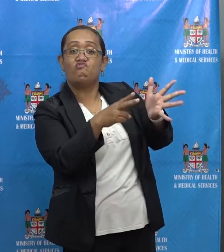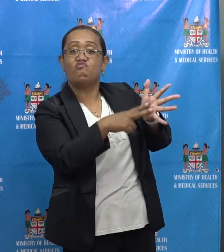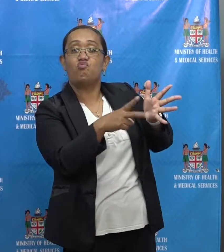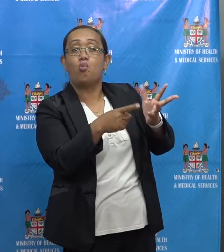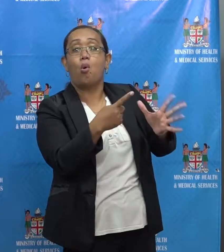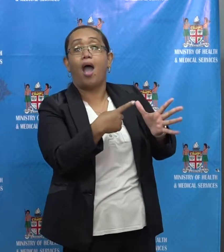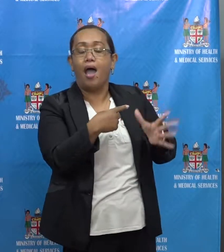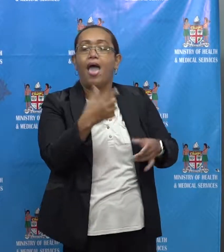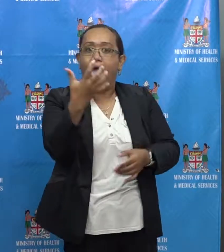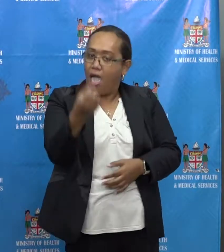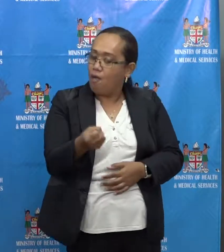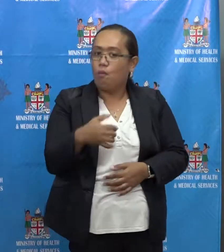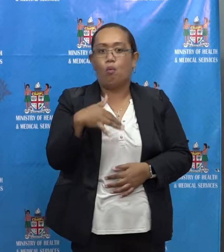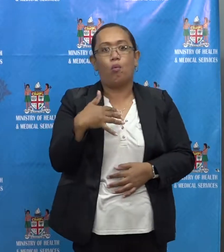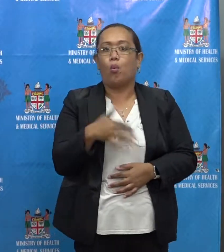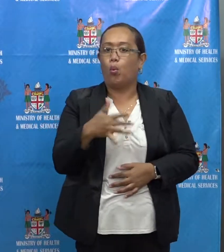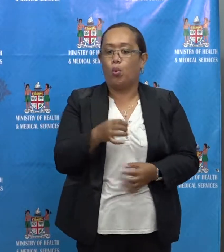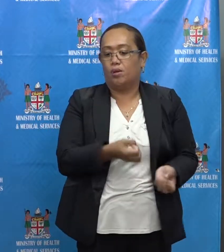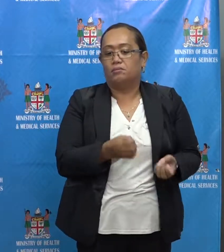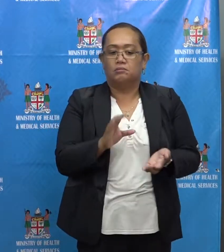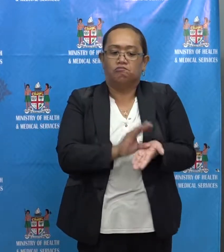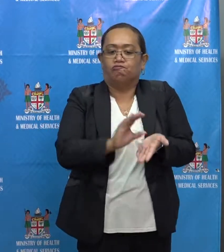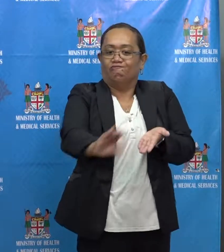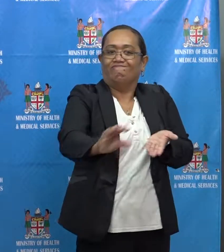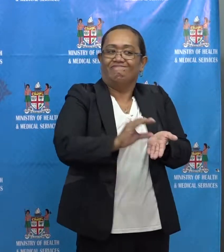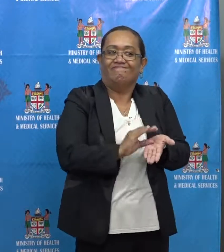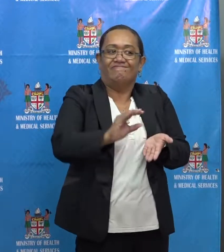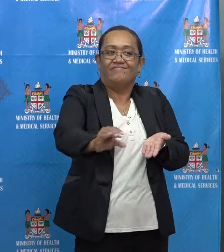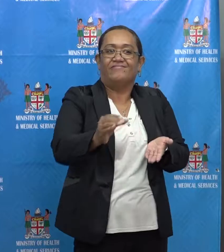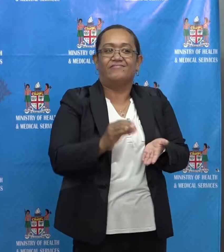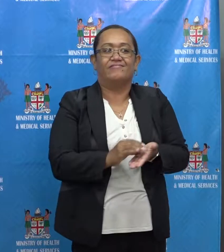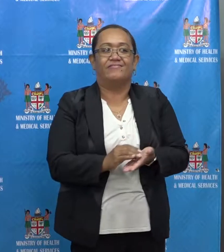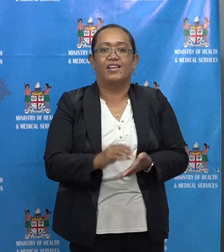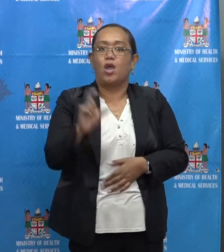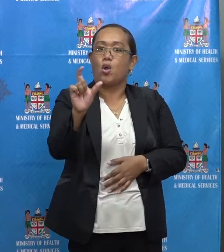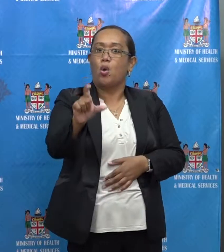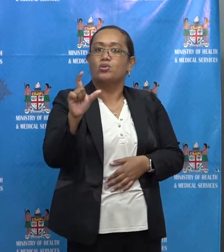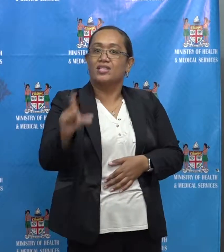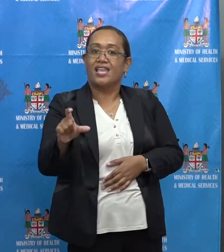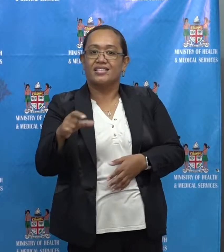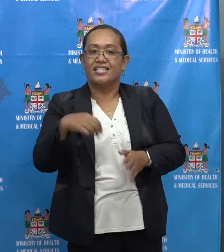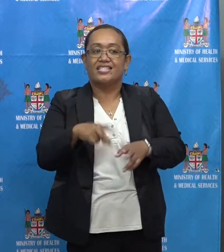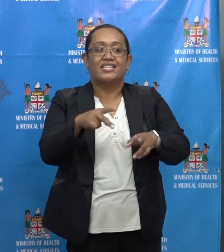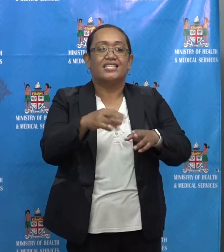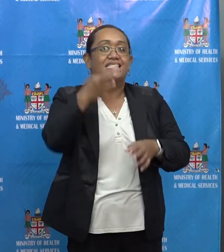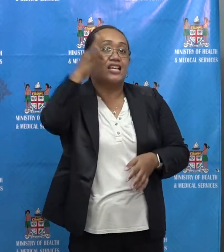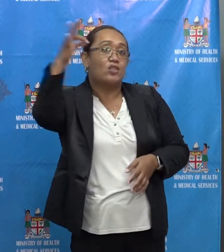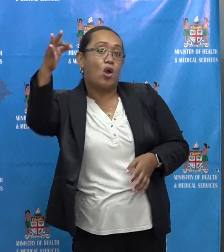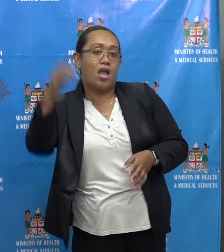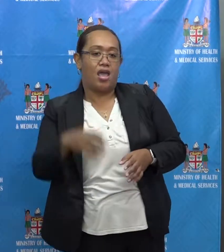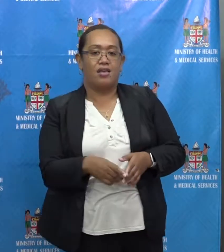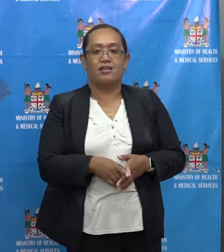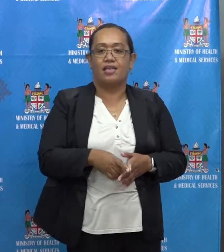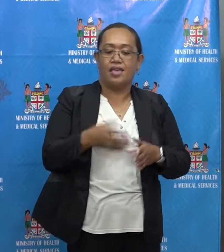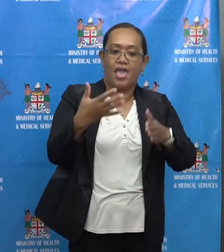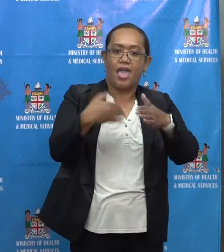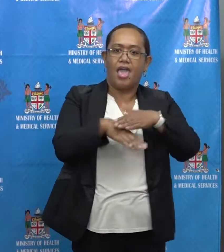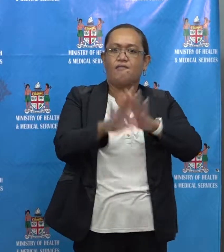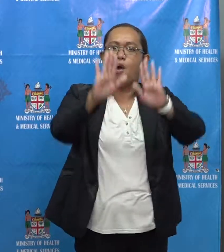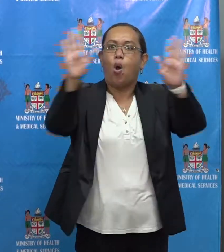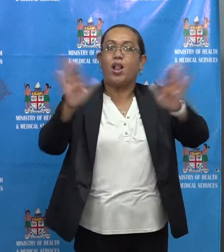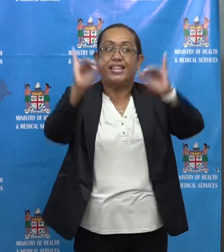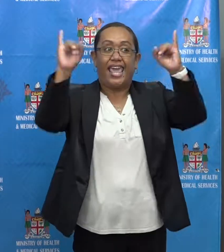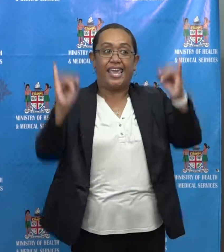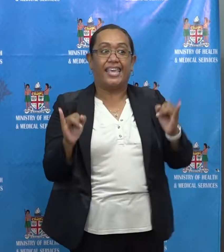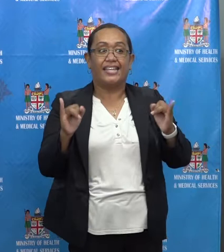Hotels like the Tanoa and Crow's Nest have supported our surgical teams working in Singatoka and Rekereki. The Holiday Inn has